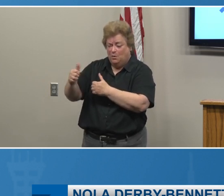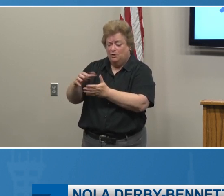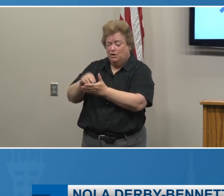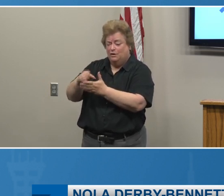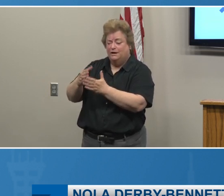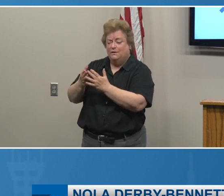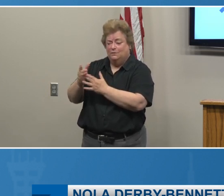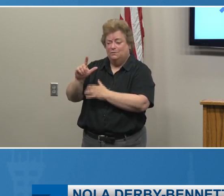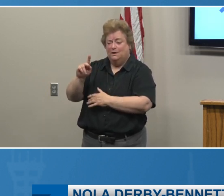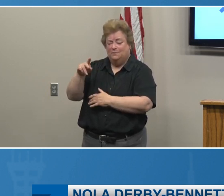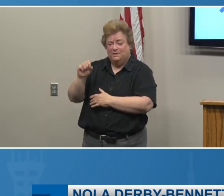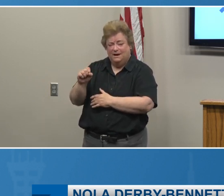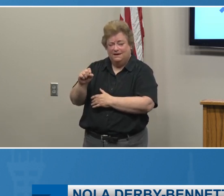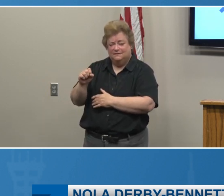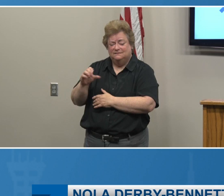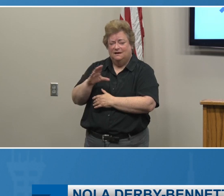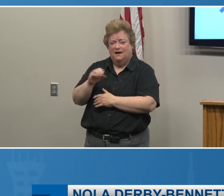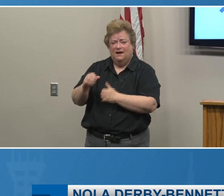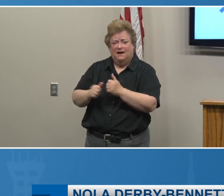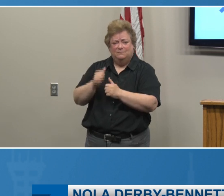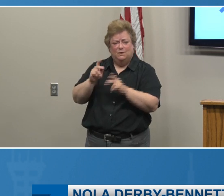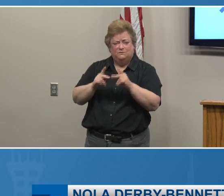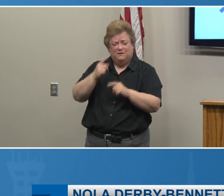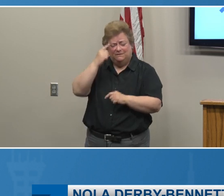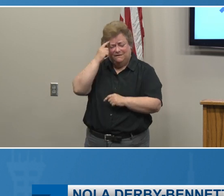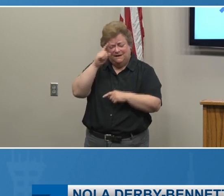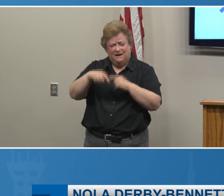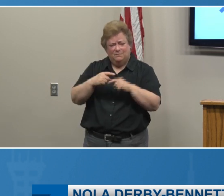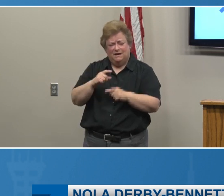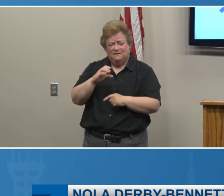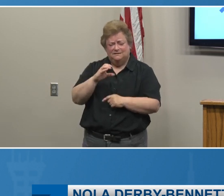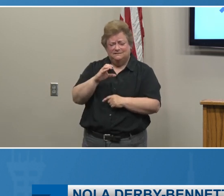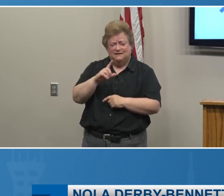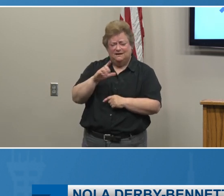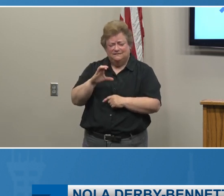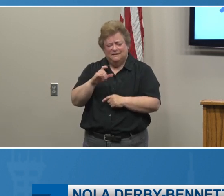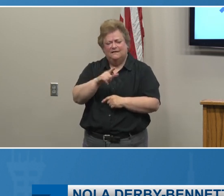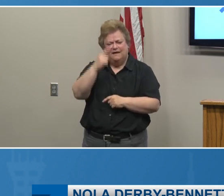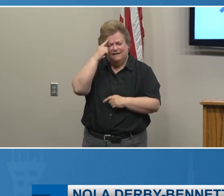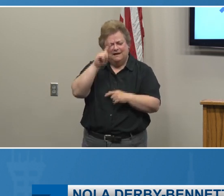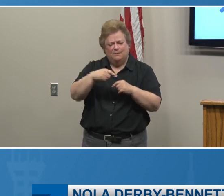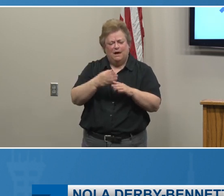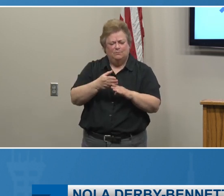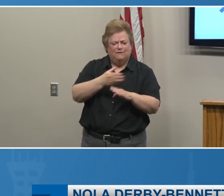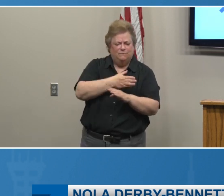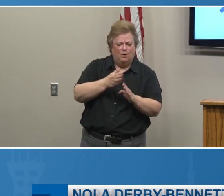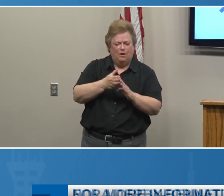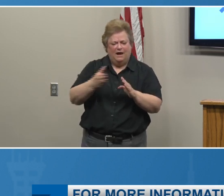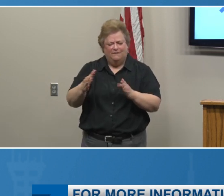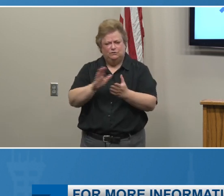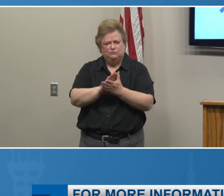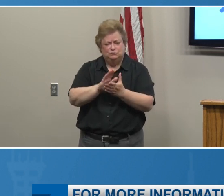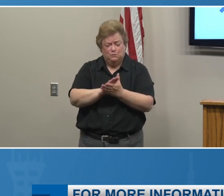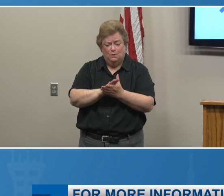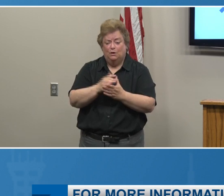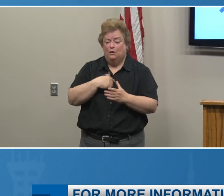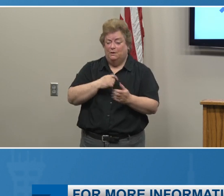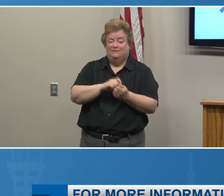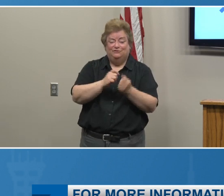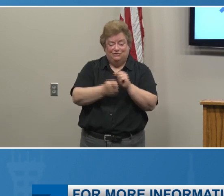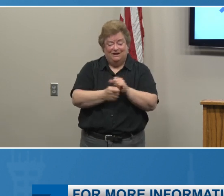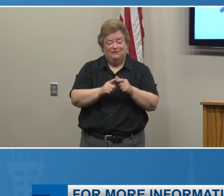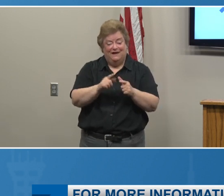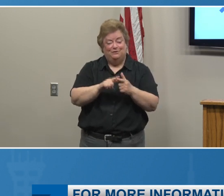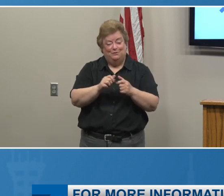and when most people think of COCs they think of the before and after school programming well we've moved that remotely too so